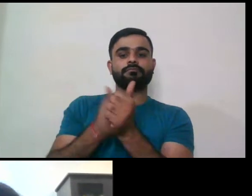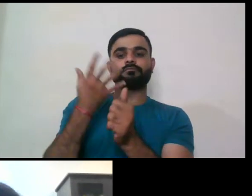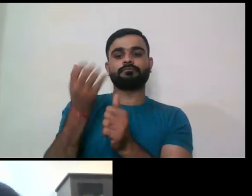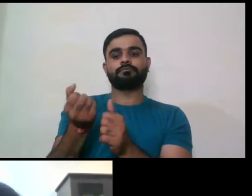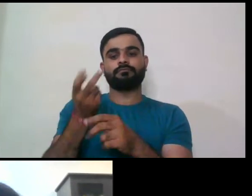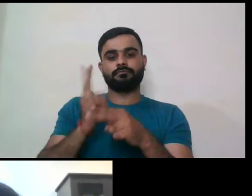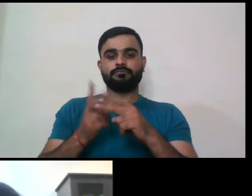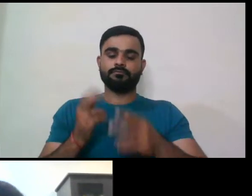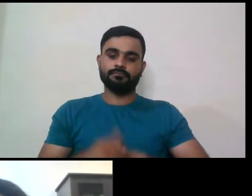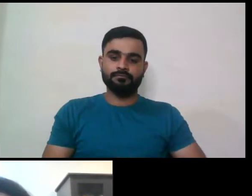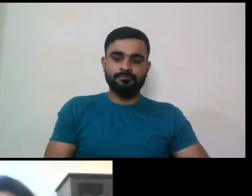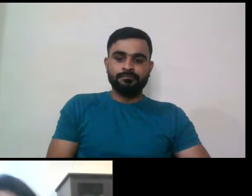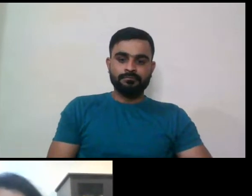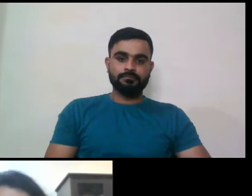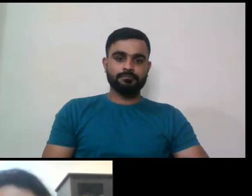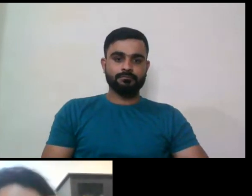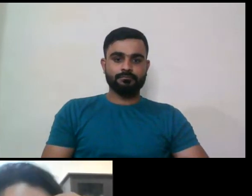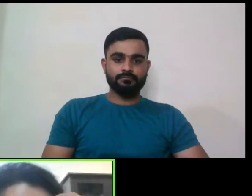line.